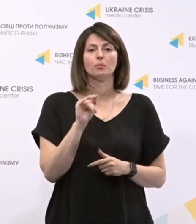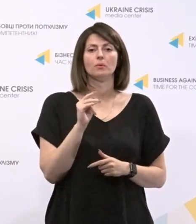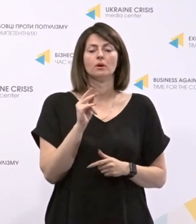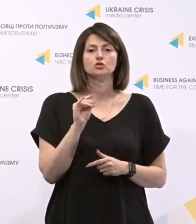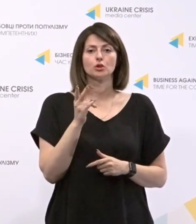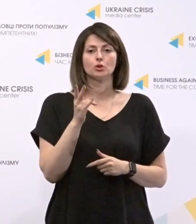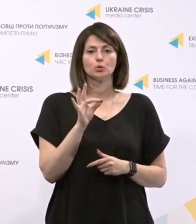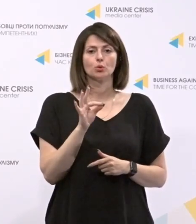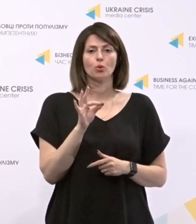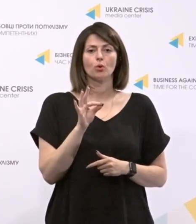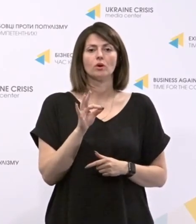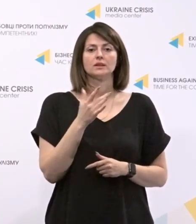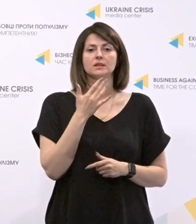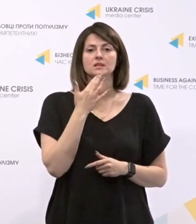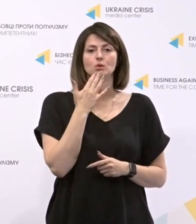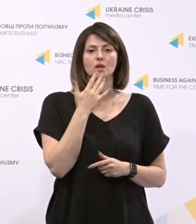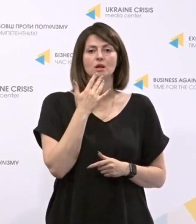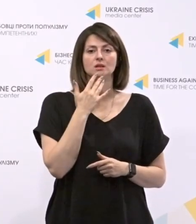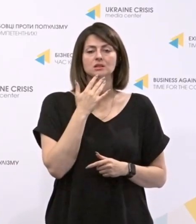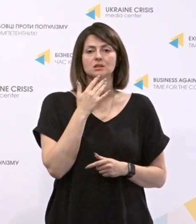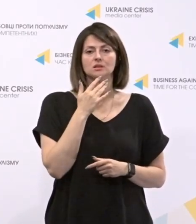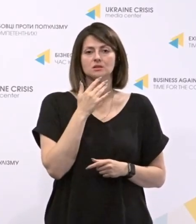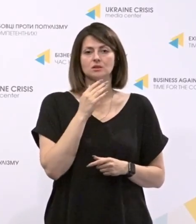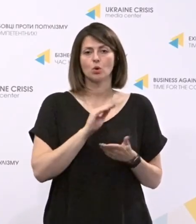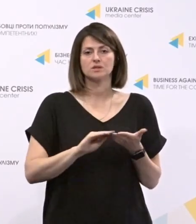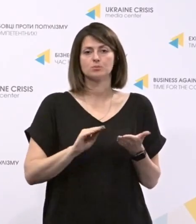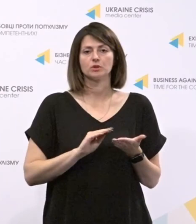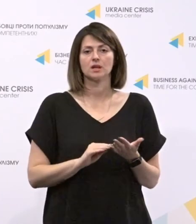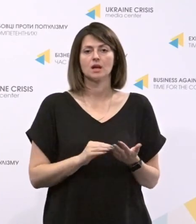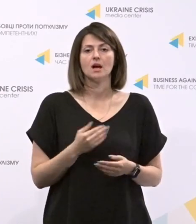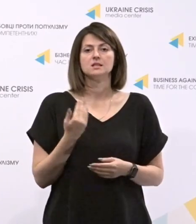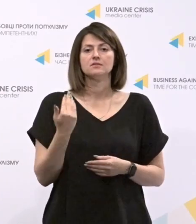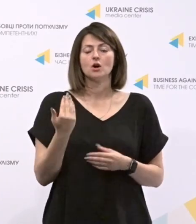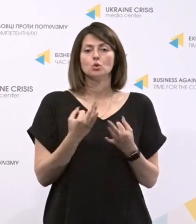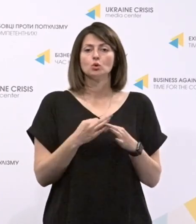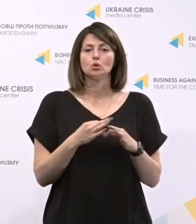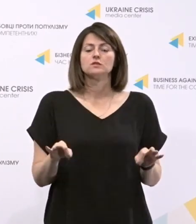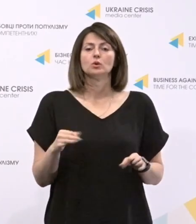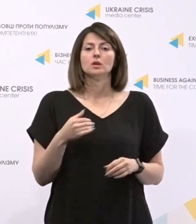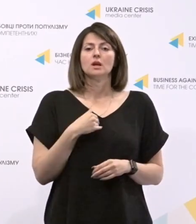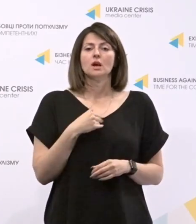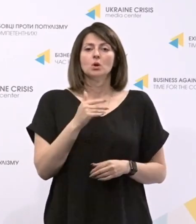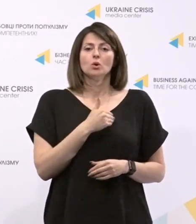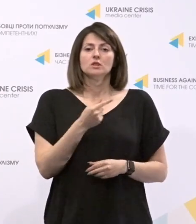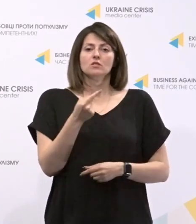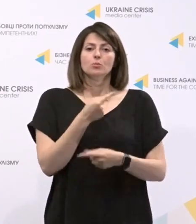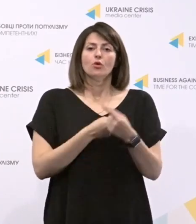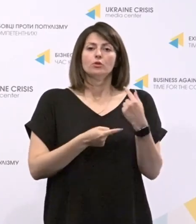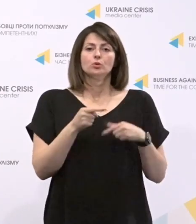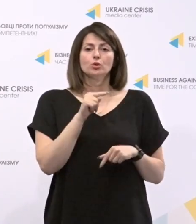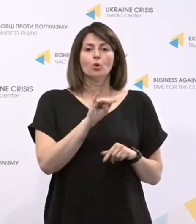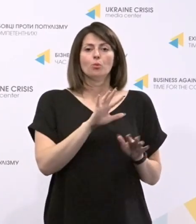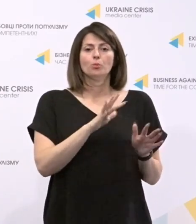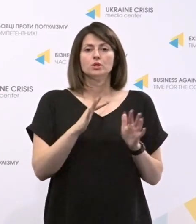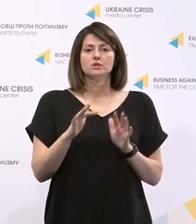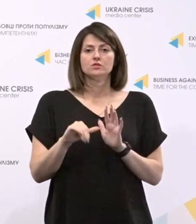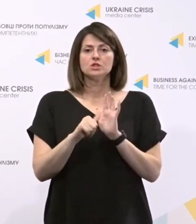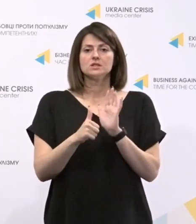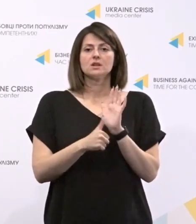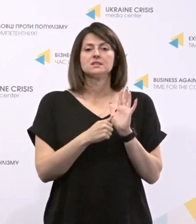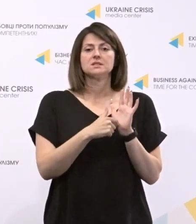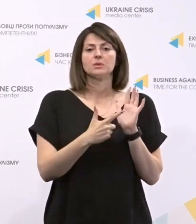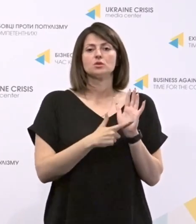I am Andriy Romashchenko, national correspondent, is an online resource. If